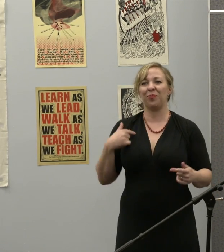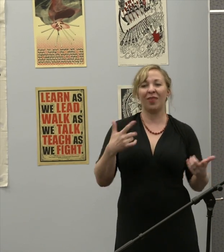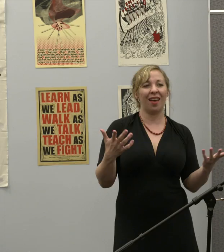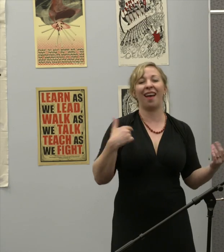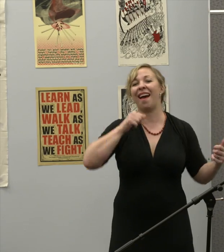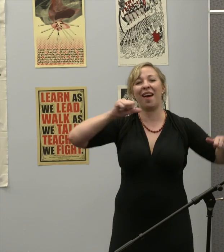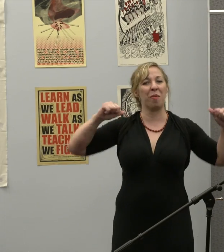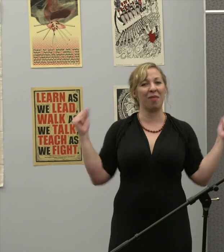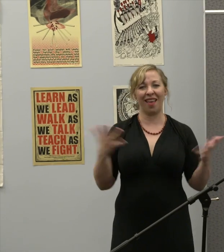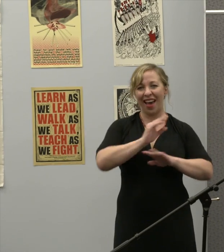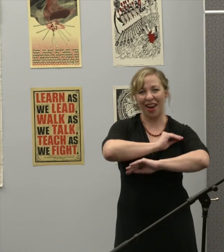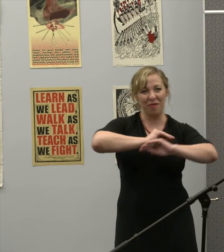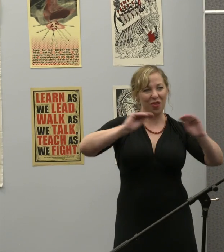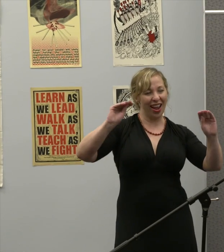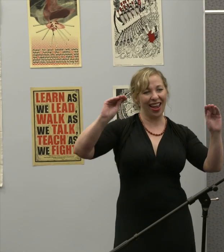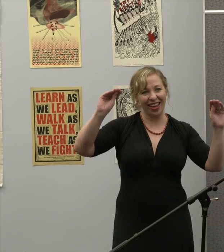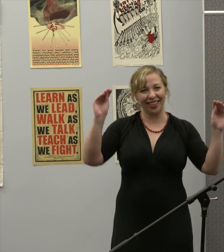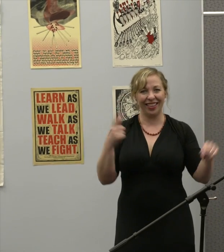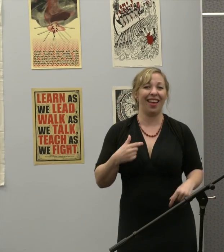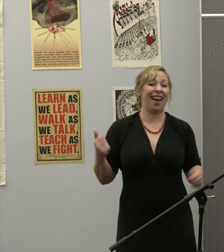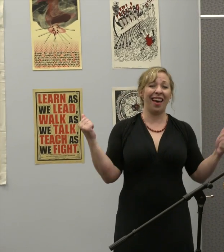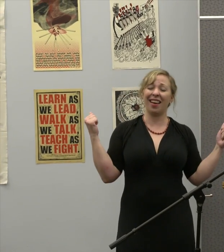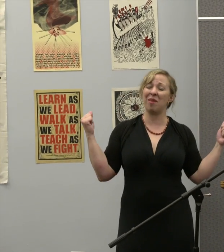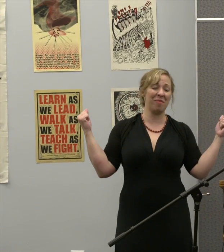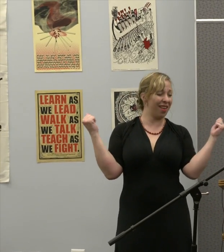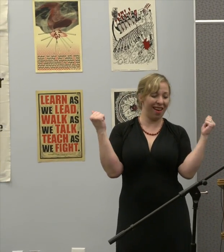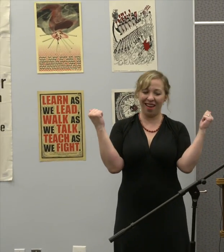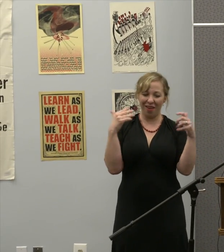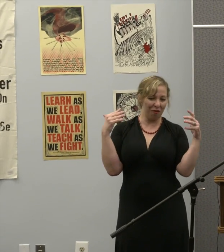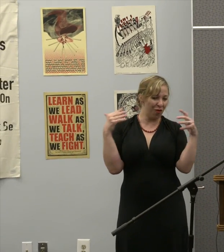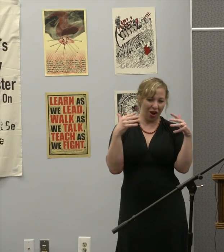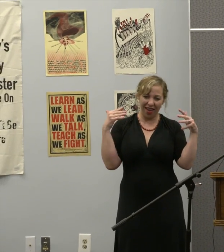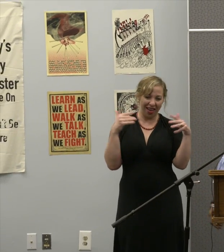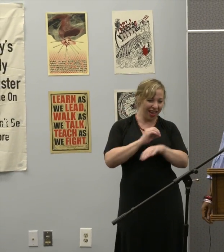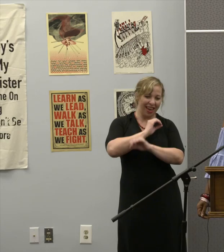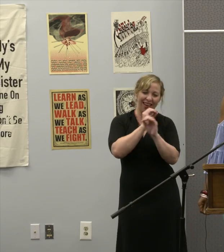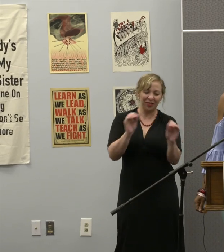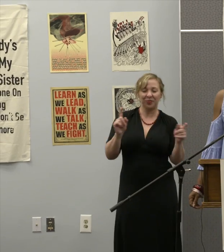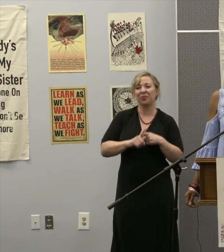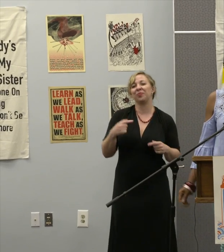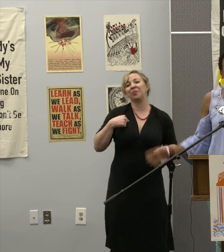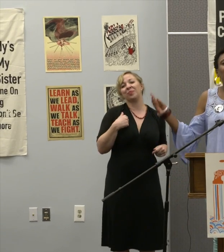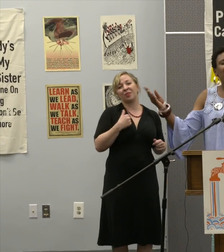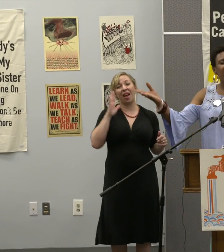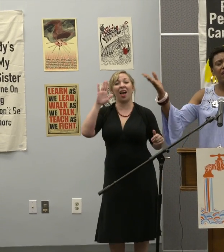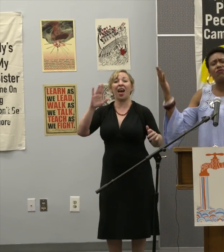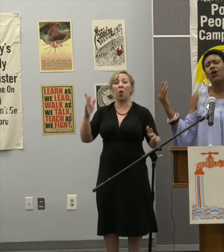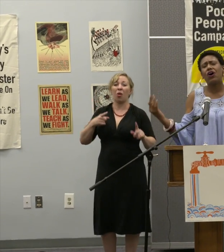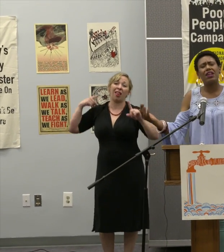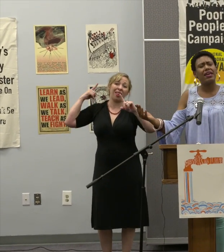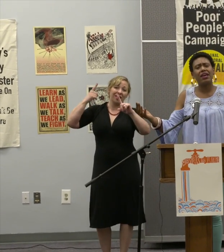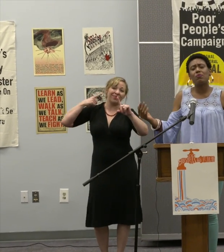I am not afraid. Sing with power. I am not afraid. I will